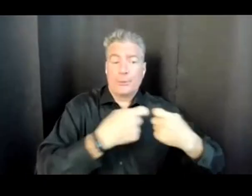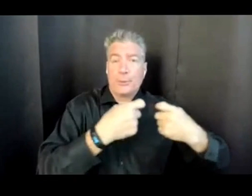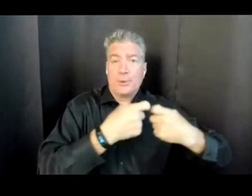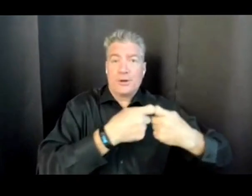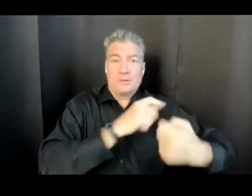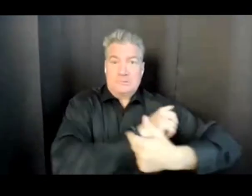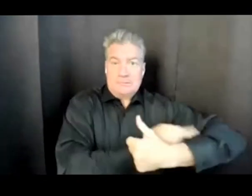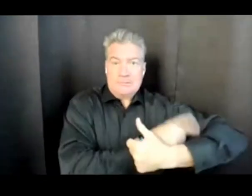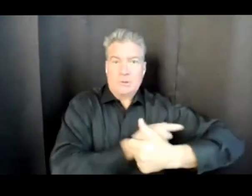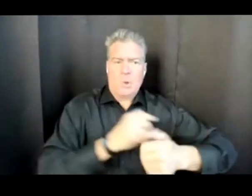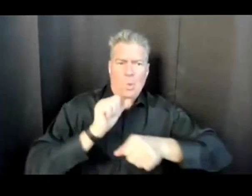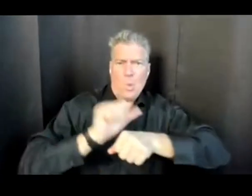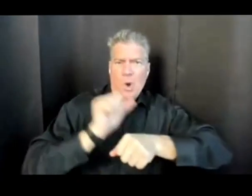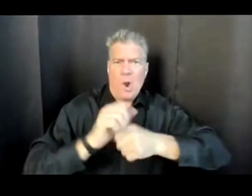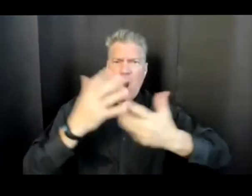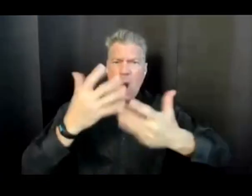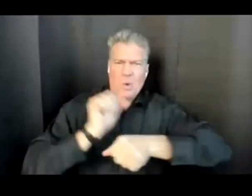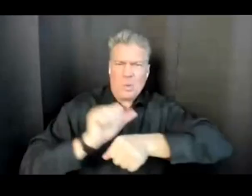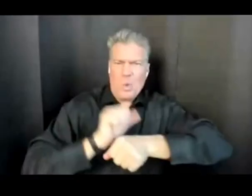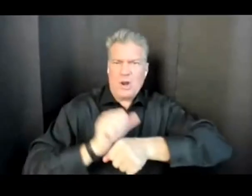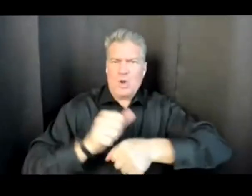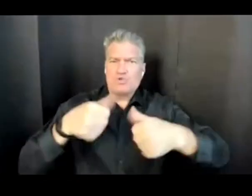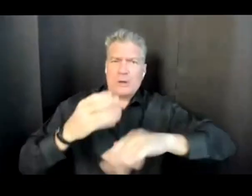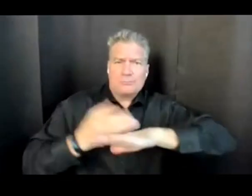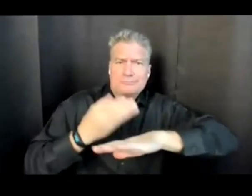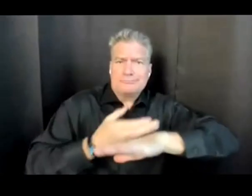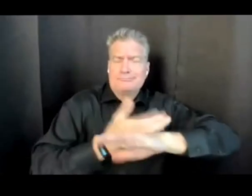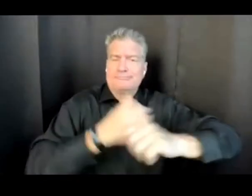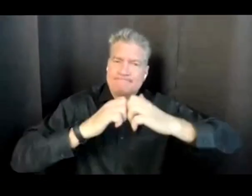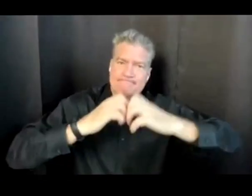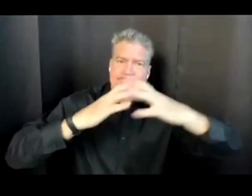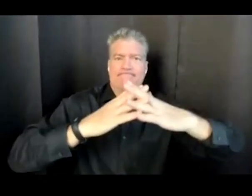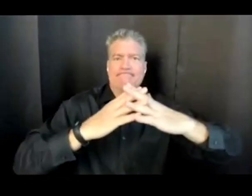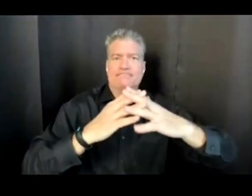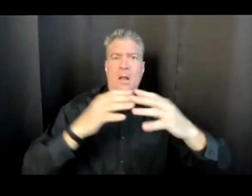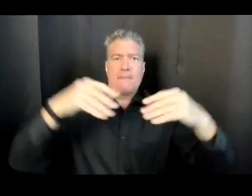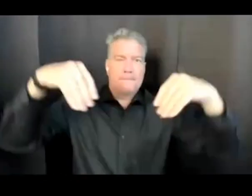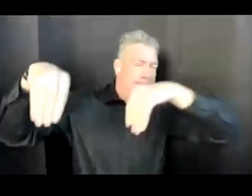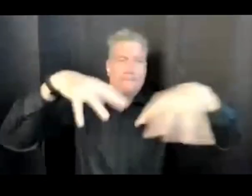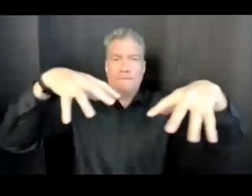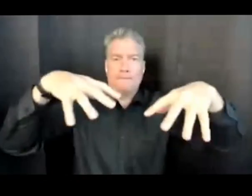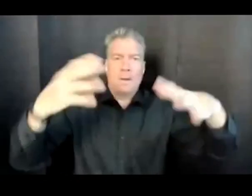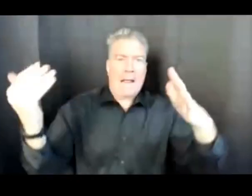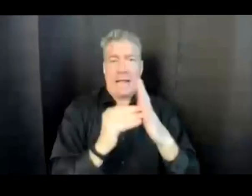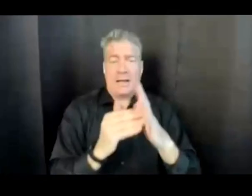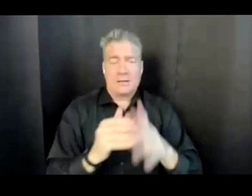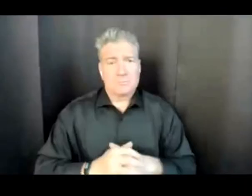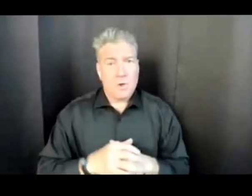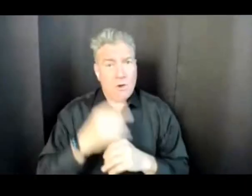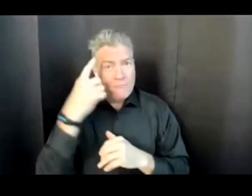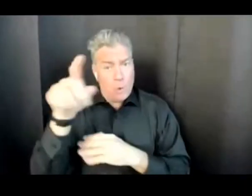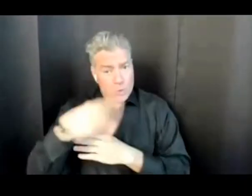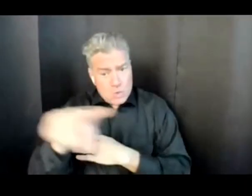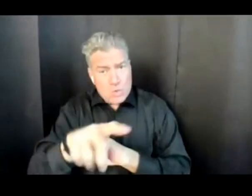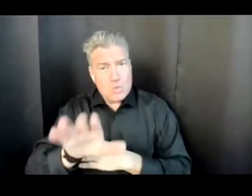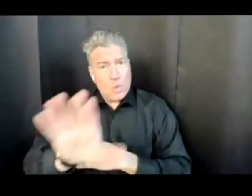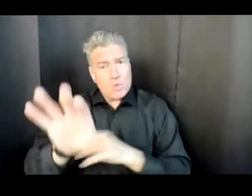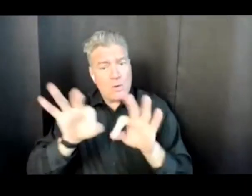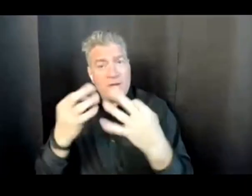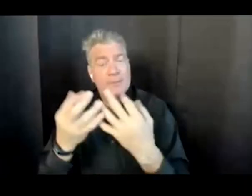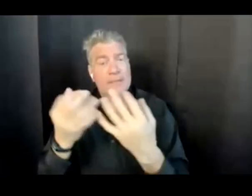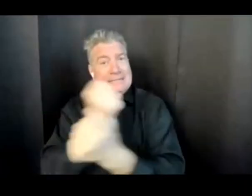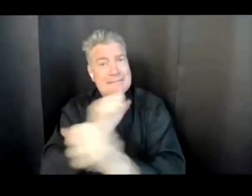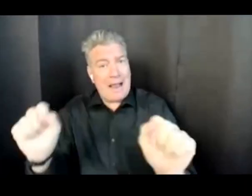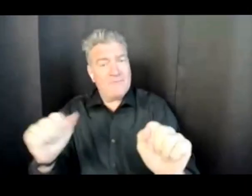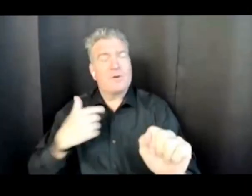restore power in affected areas. To keep you and your loved ones safe, we recommend staying at home and